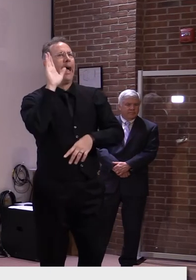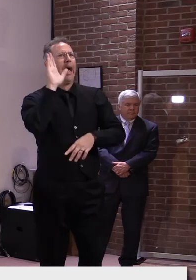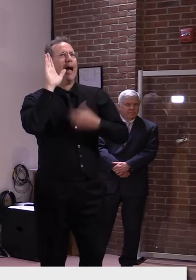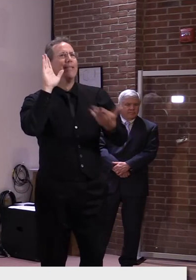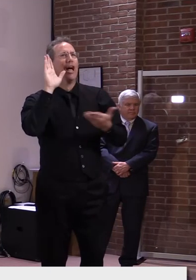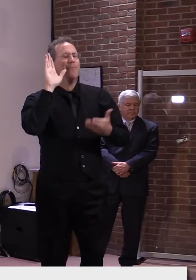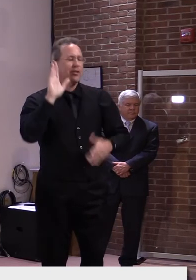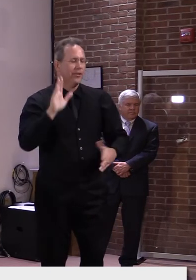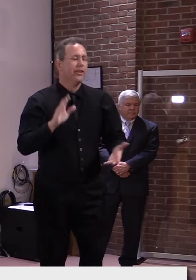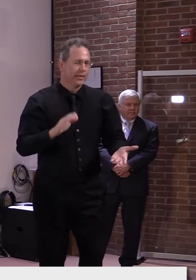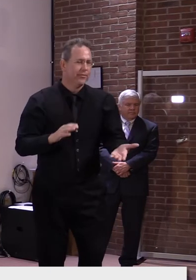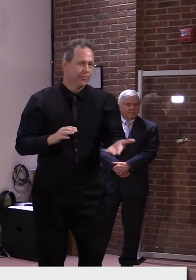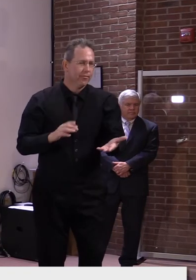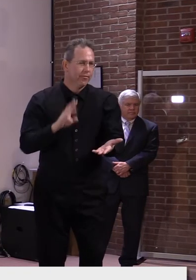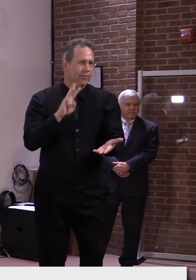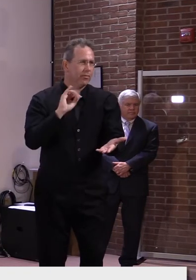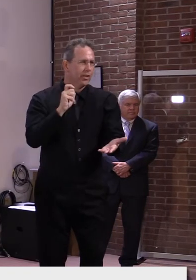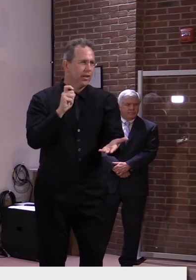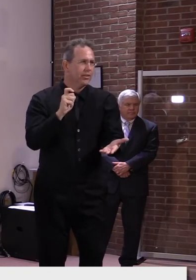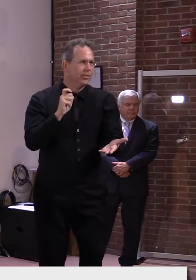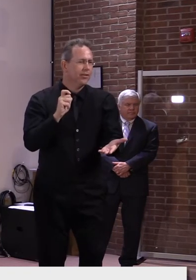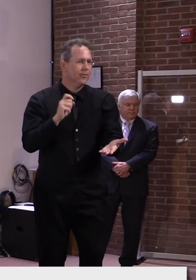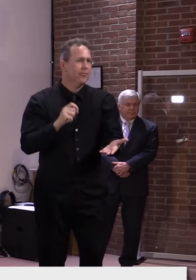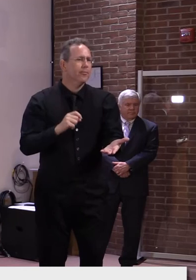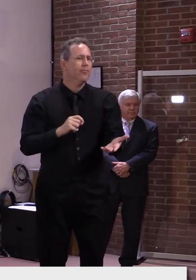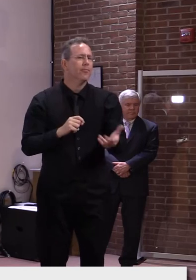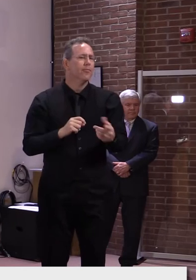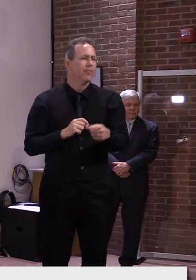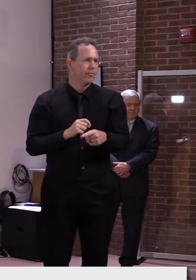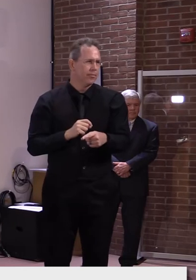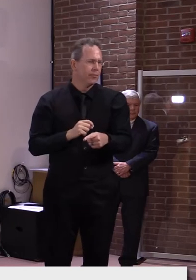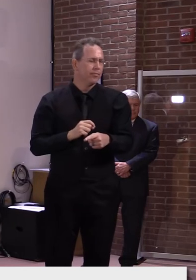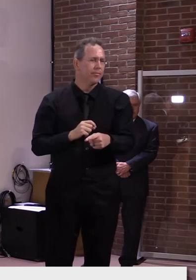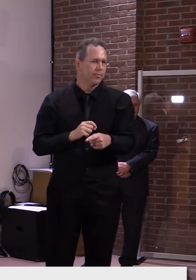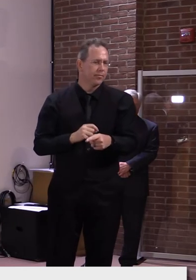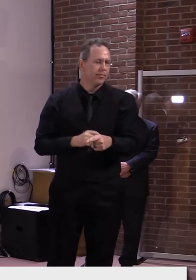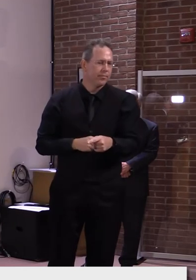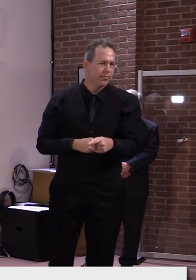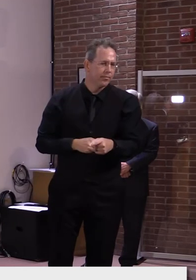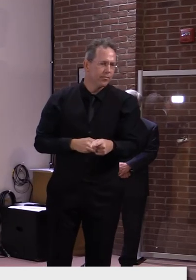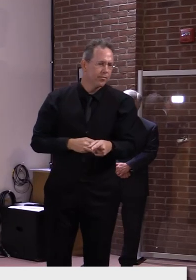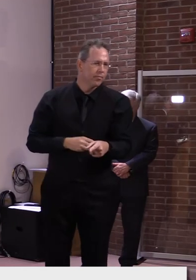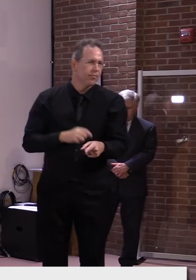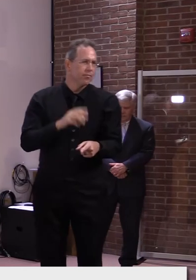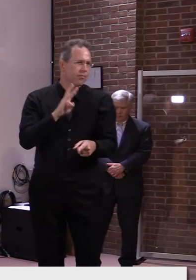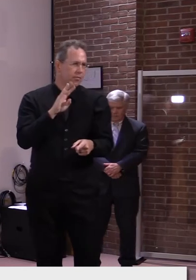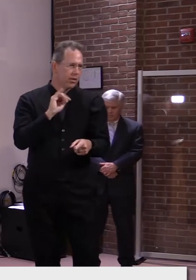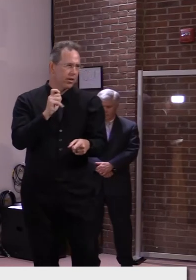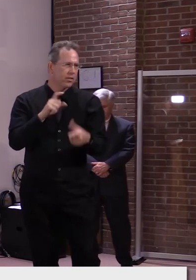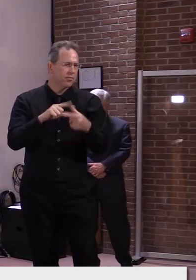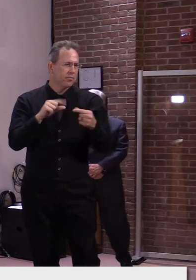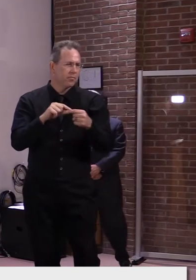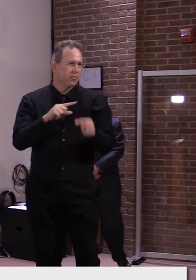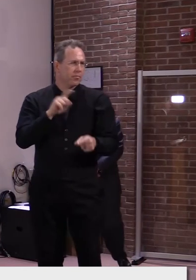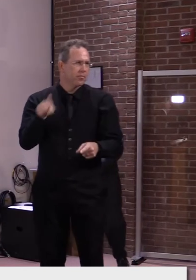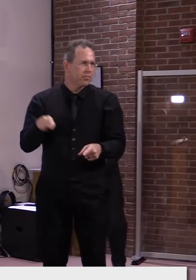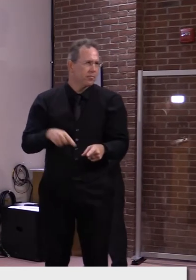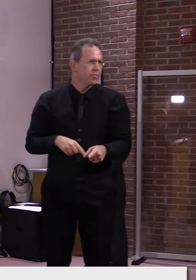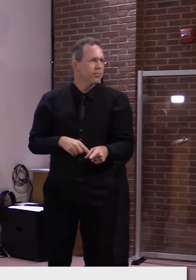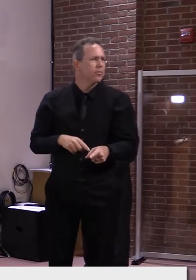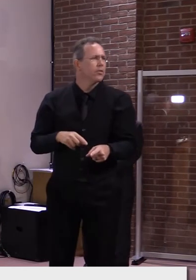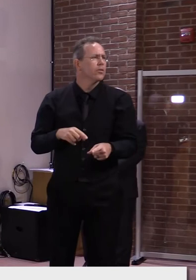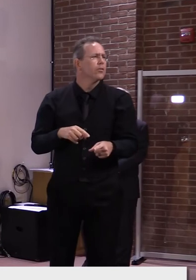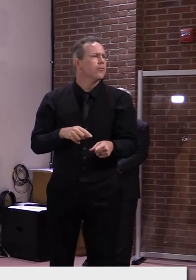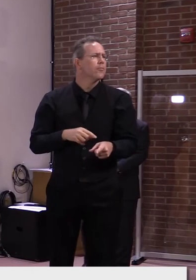Sorry, I had an issue with the mute button there. We are hearing from superintendents that they're having issues attracting teachers to work in the summer to start